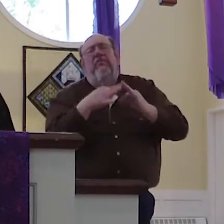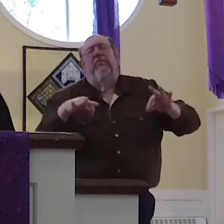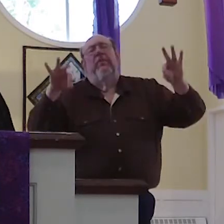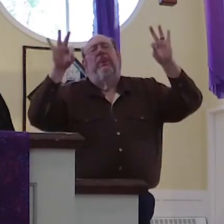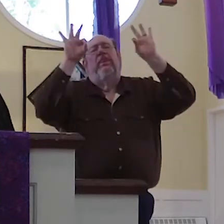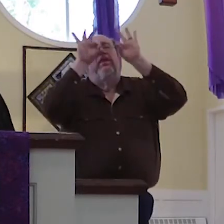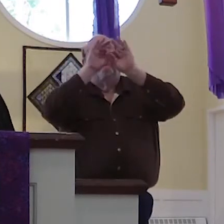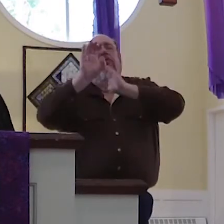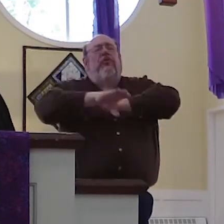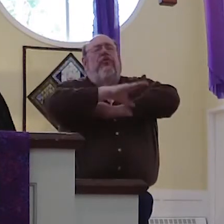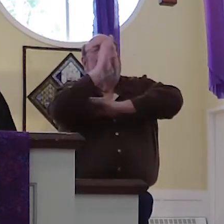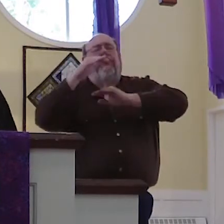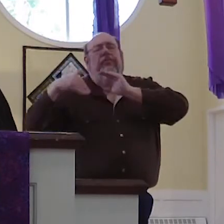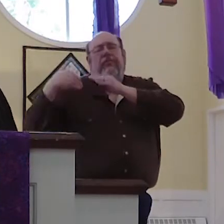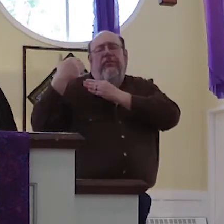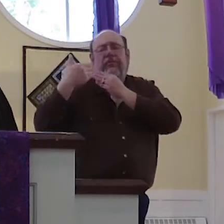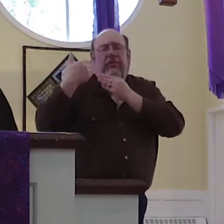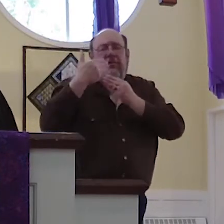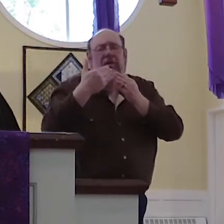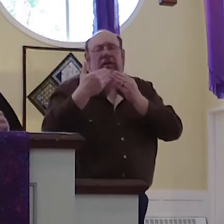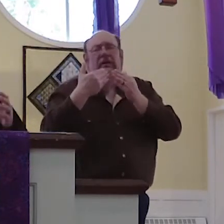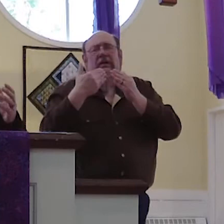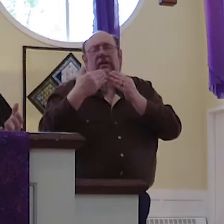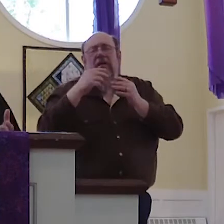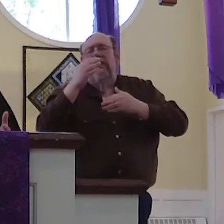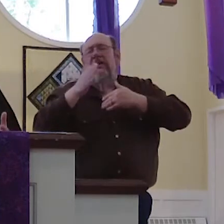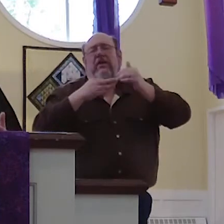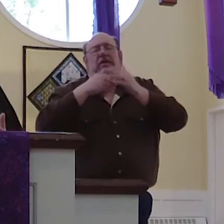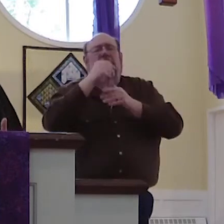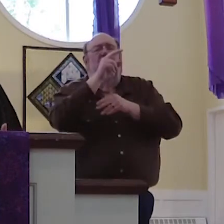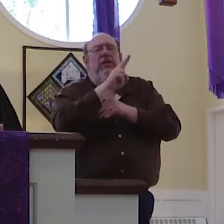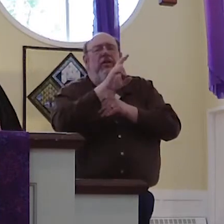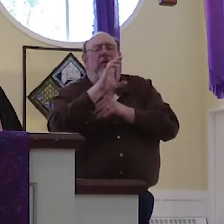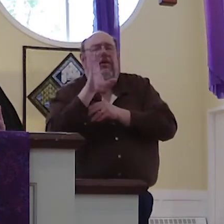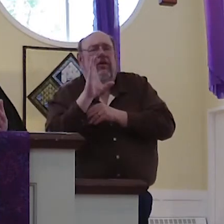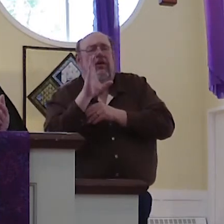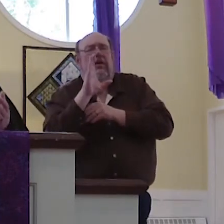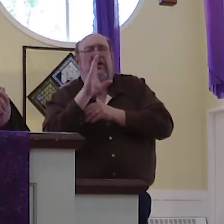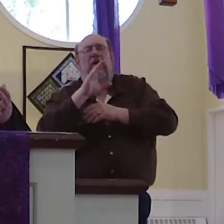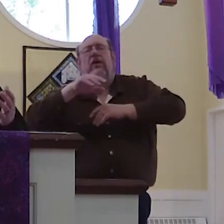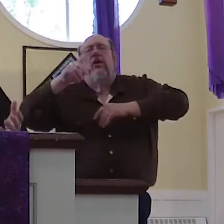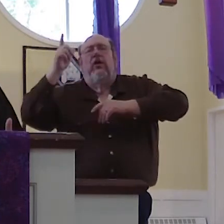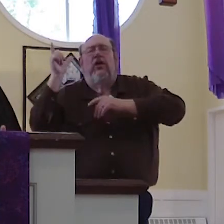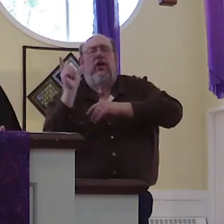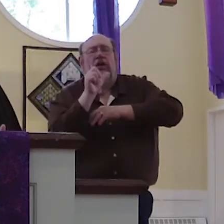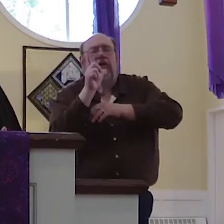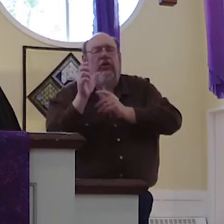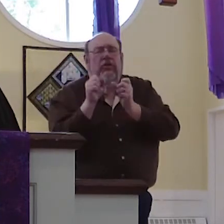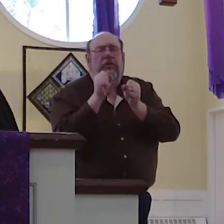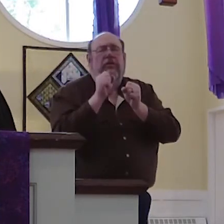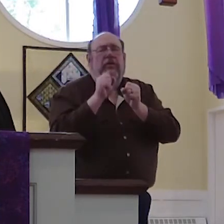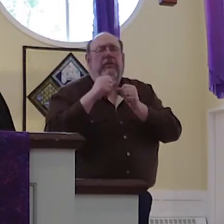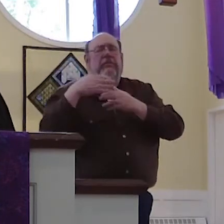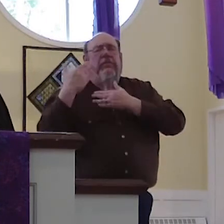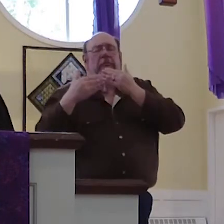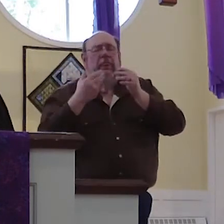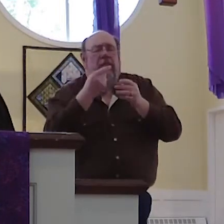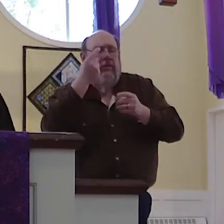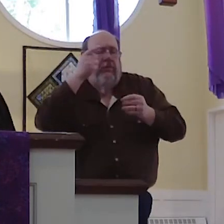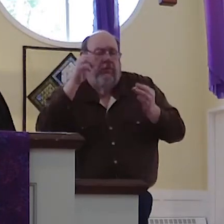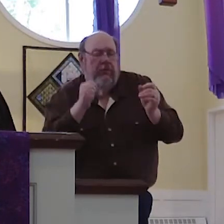Christian traditions, no matter if you're United Church of Christ, Lutheran, Presbyterian, Charismatic, Evangelical.